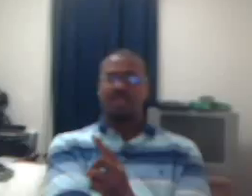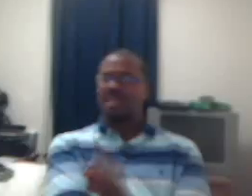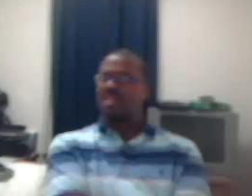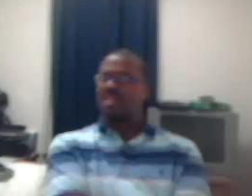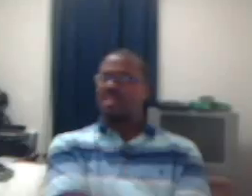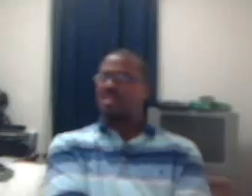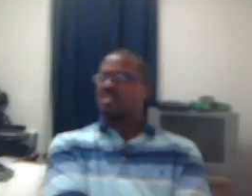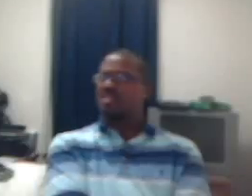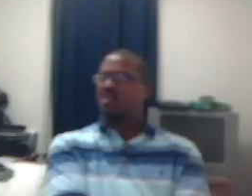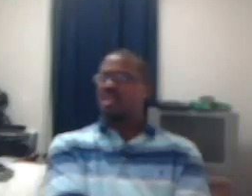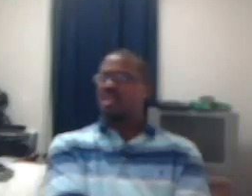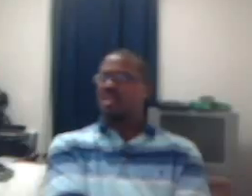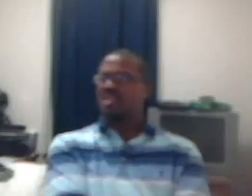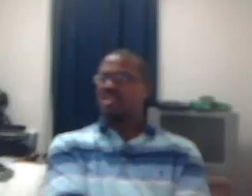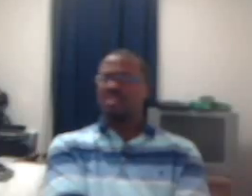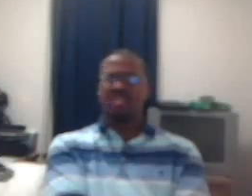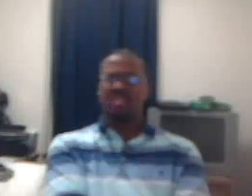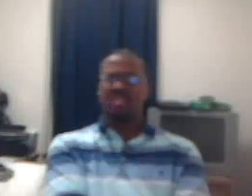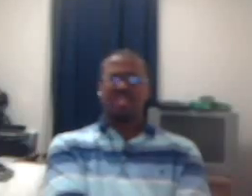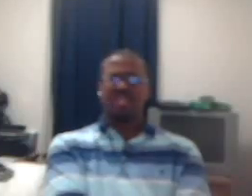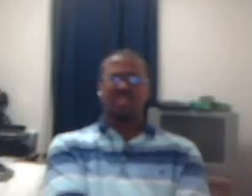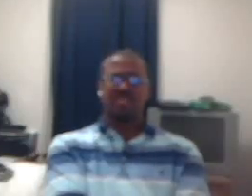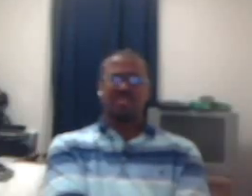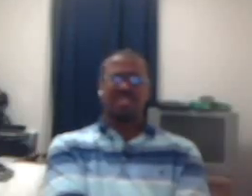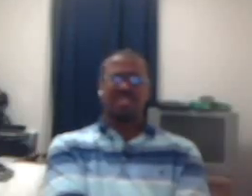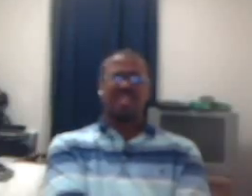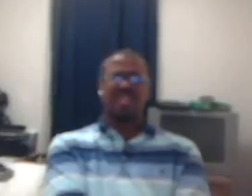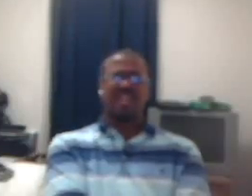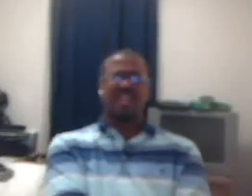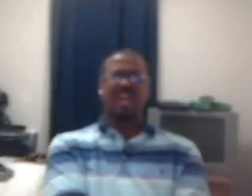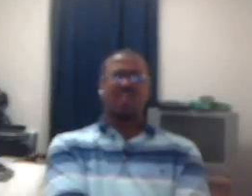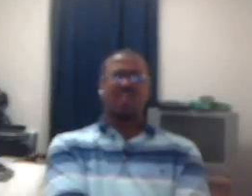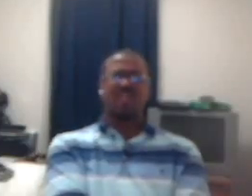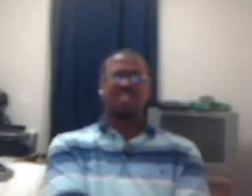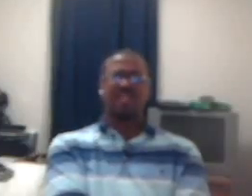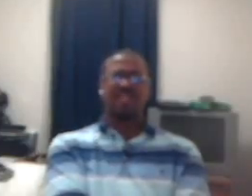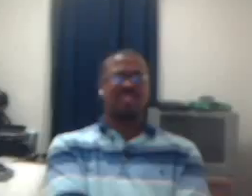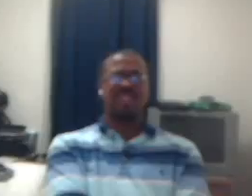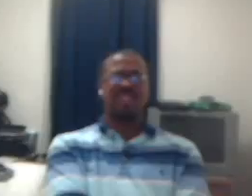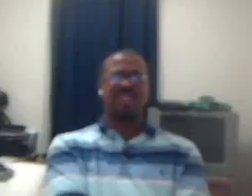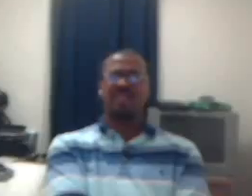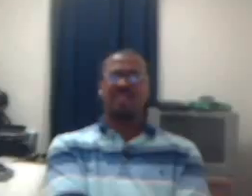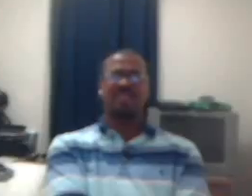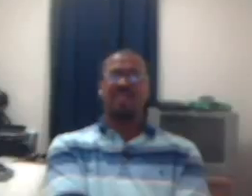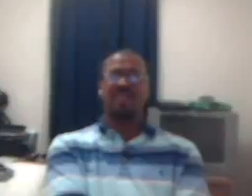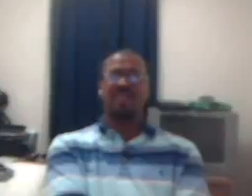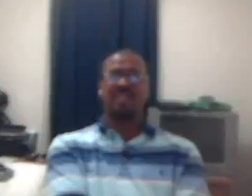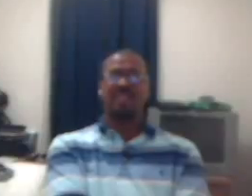Okay. So, you know something? I watched a video and I found it very